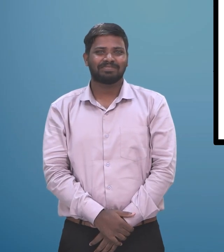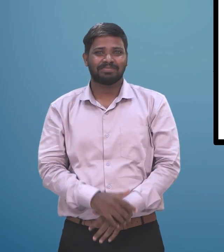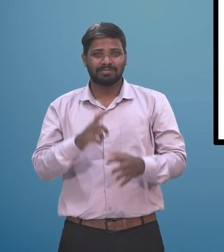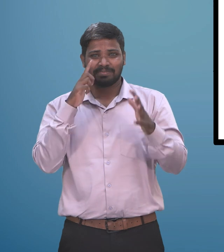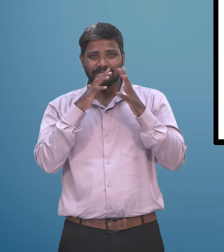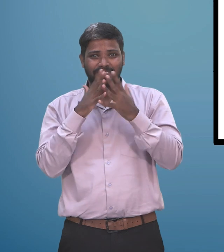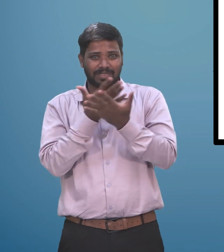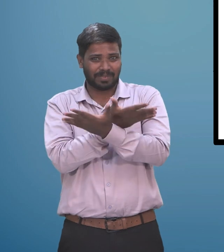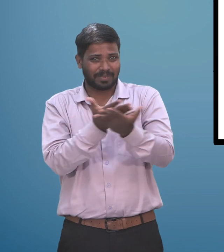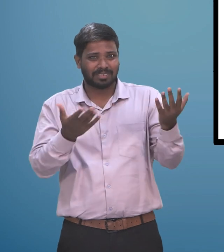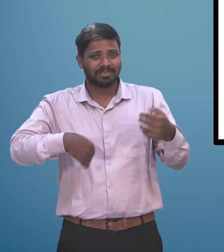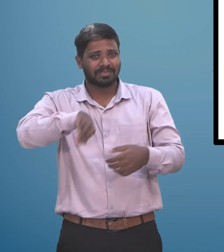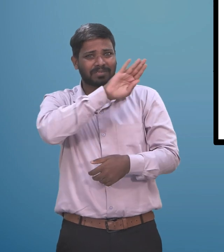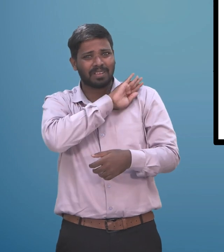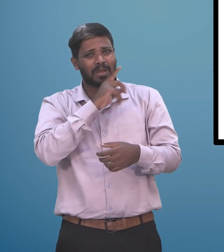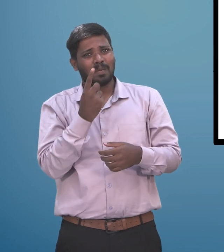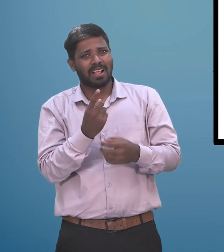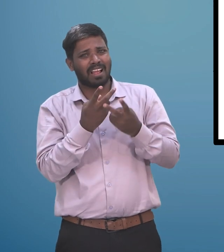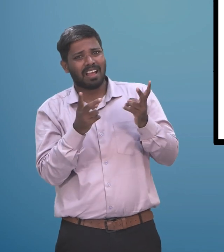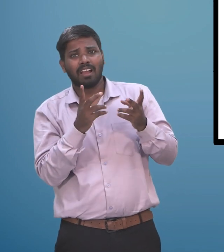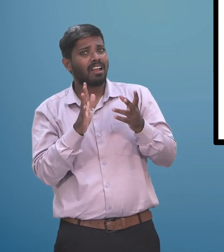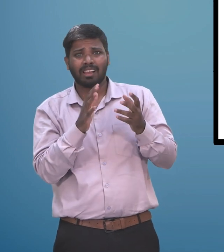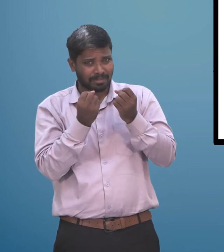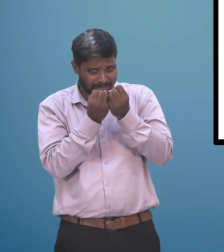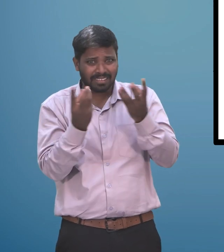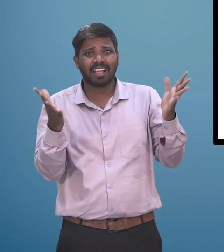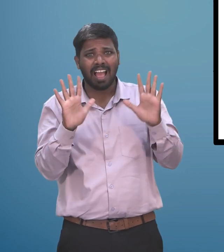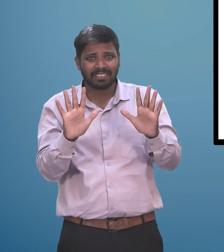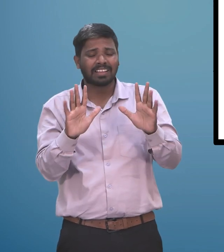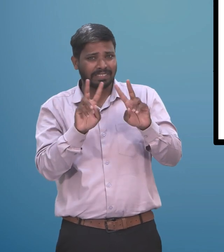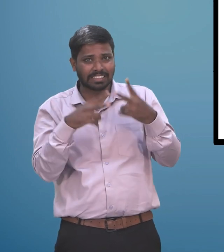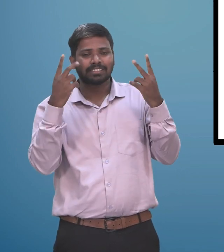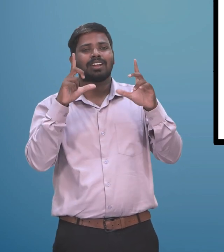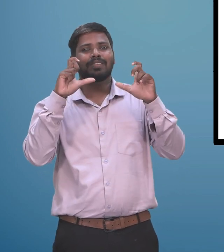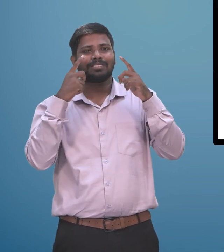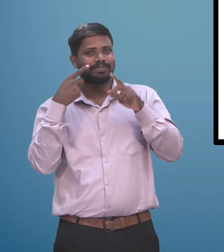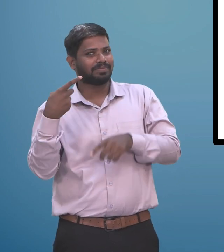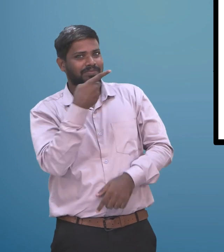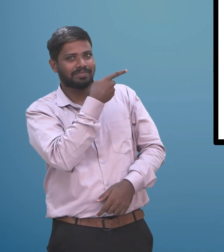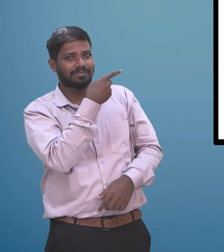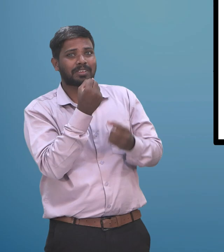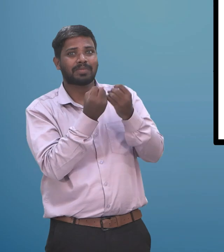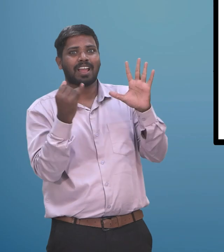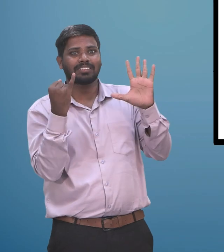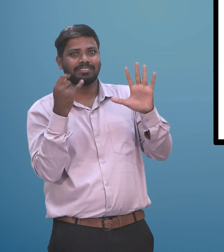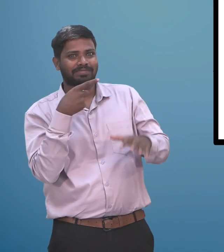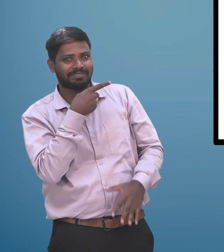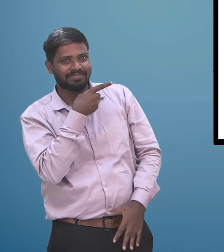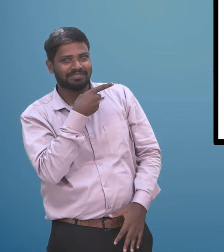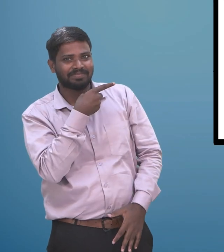In addition, women often put the sari to many uses beyond that of a dress. The 6 pictures in figure